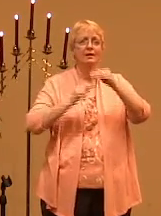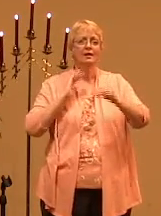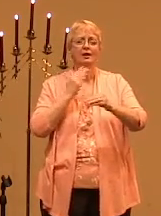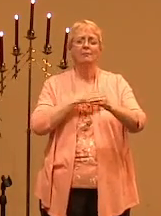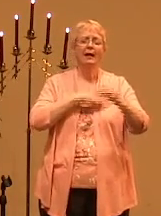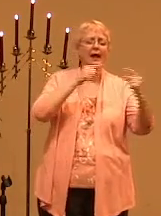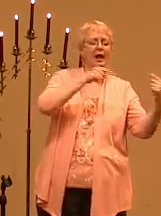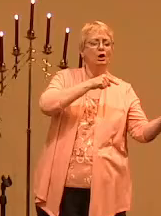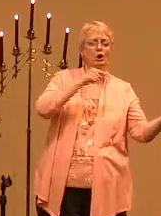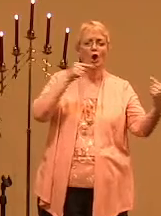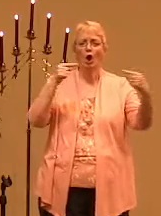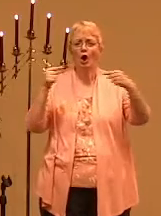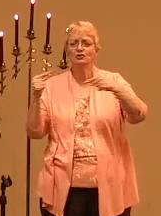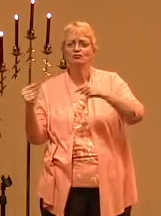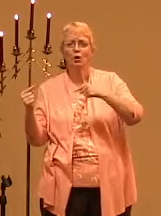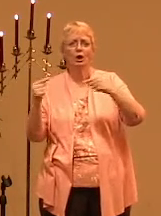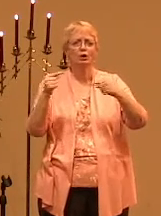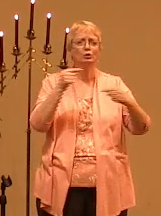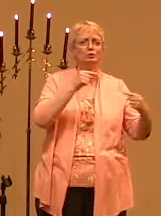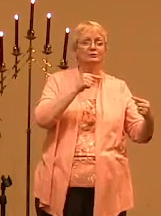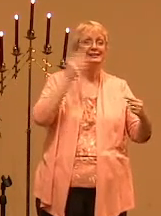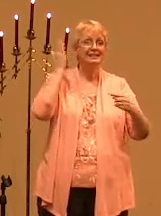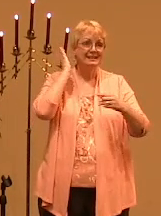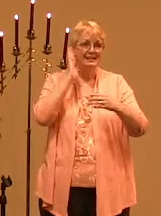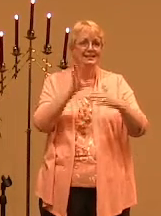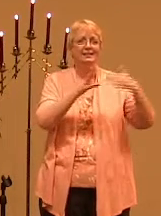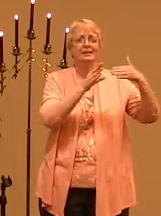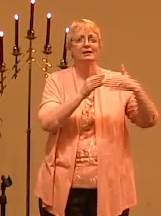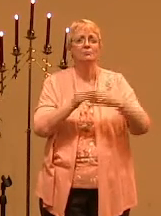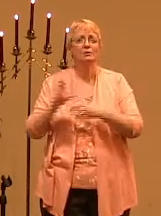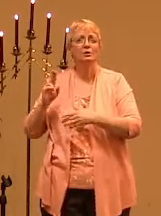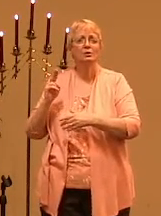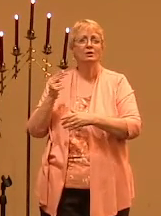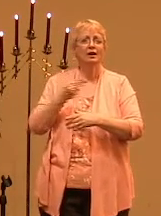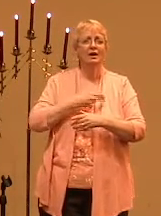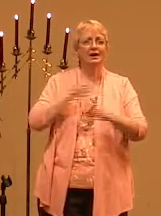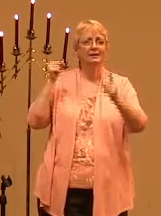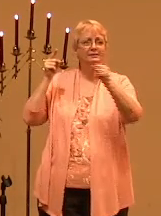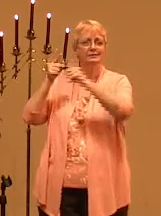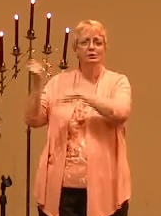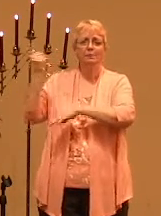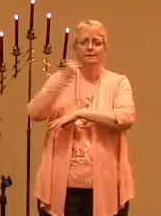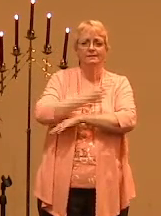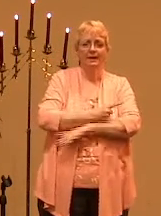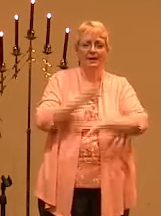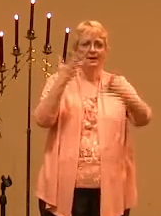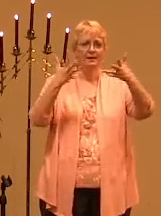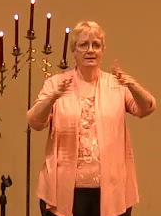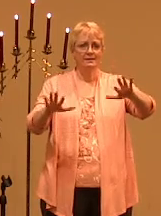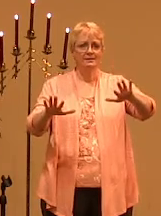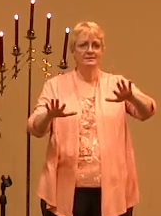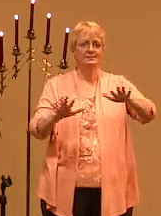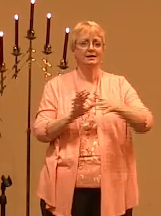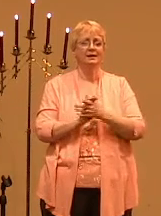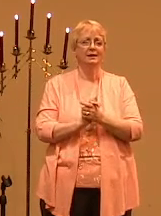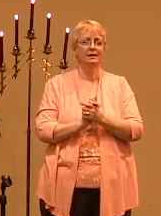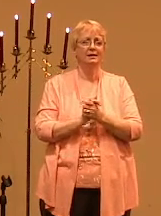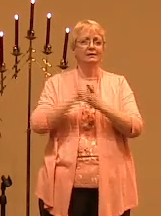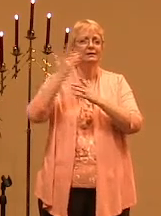knows all about our struggles. He will guide till the day